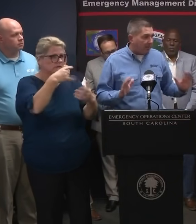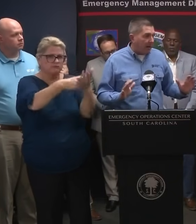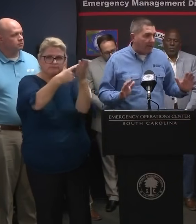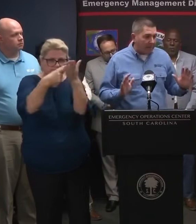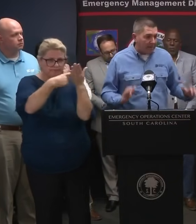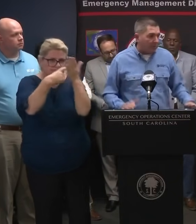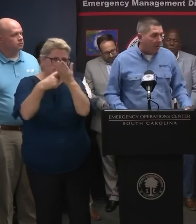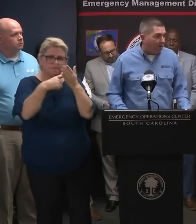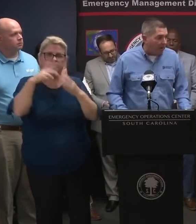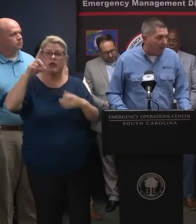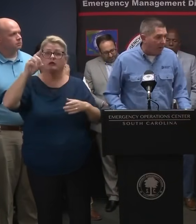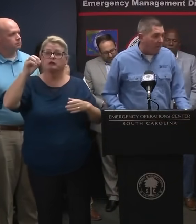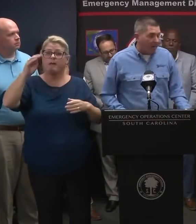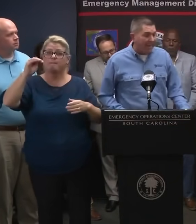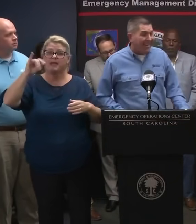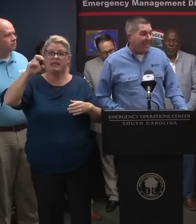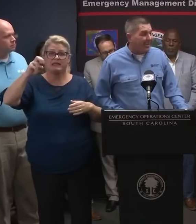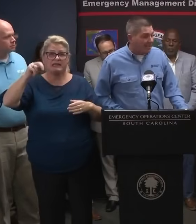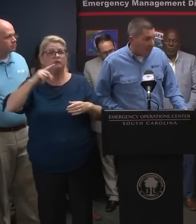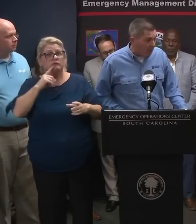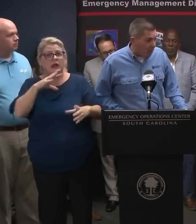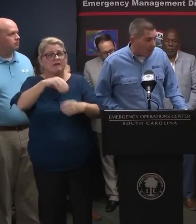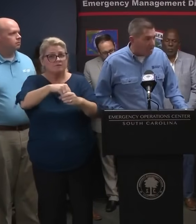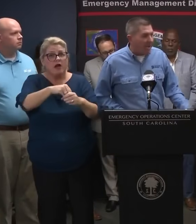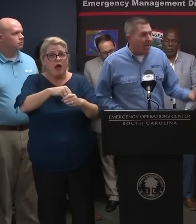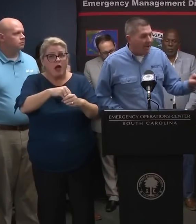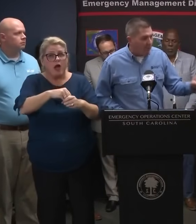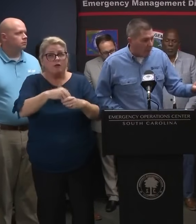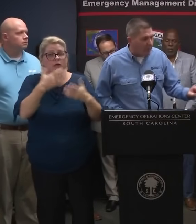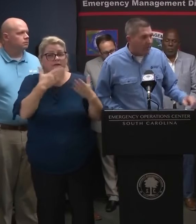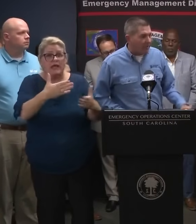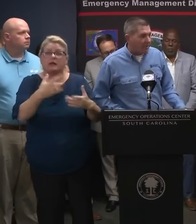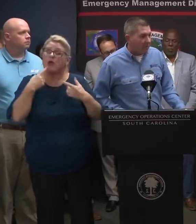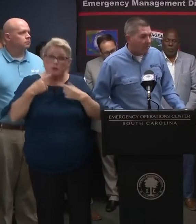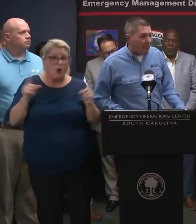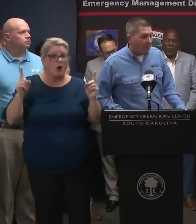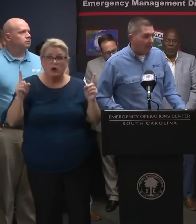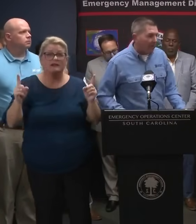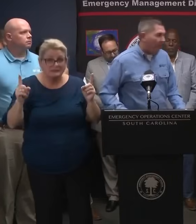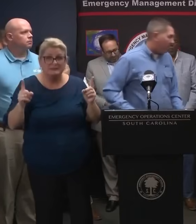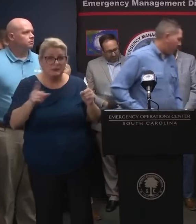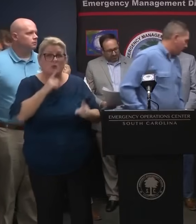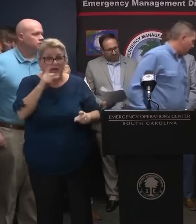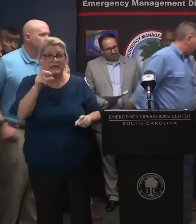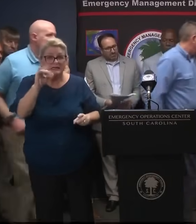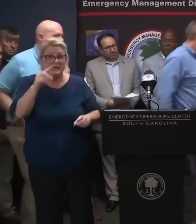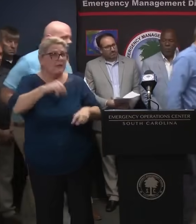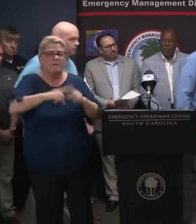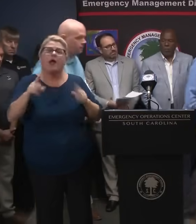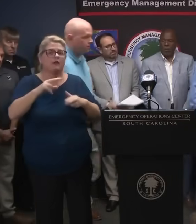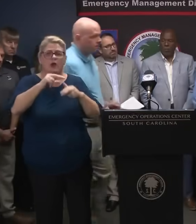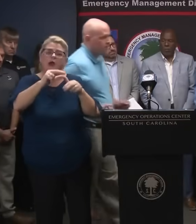is just proud to play a small part in all of that because it works. And it worked in this storm as well.